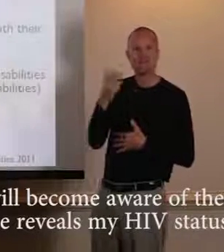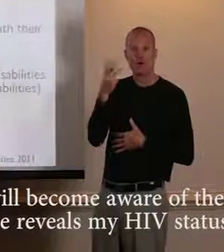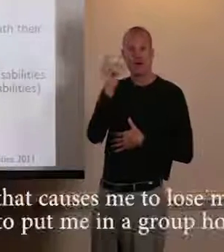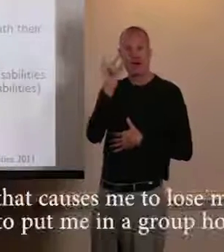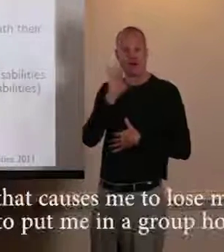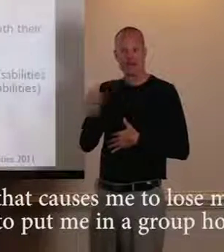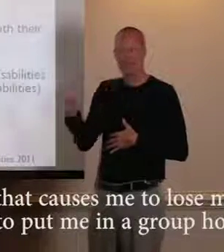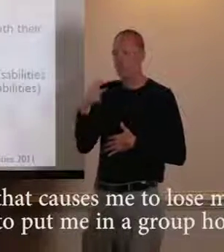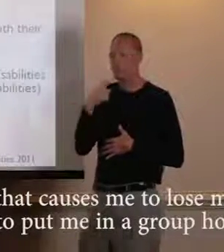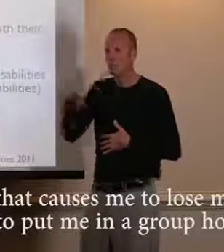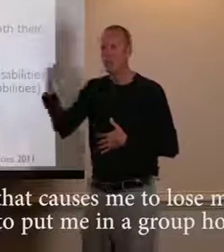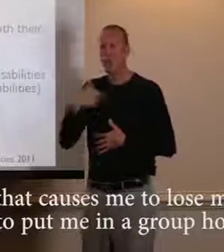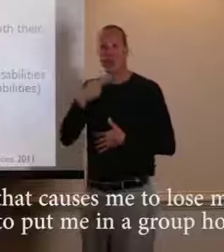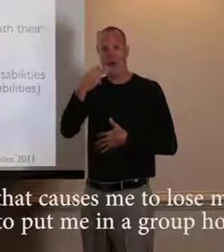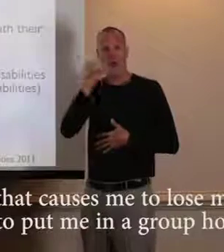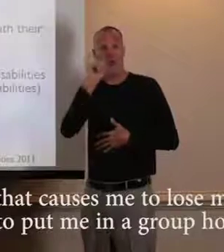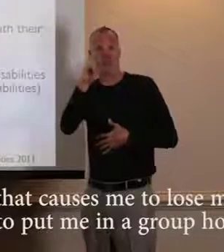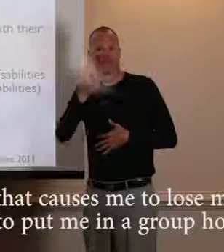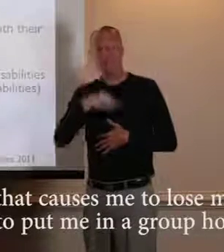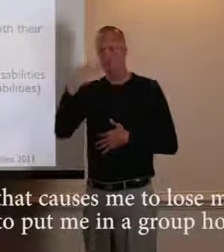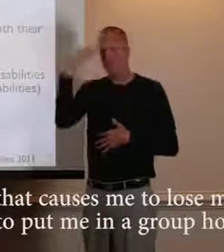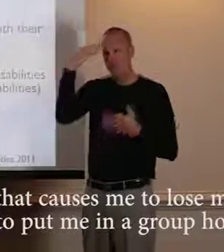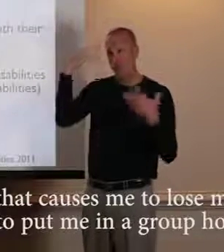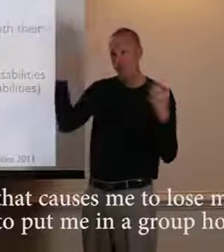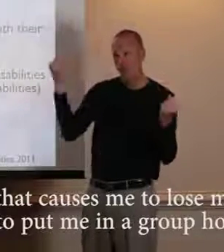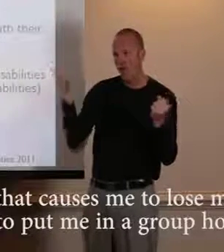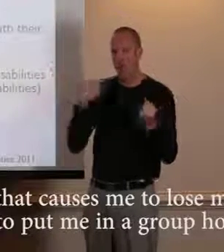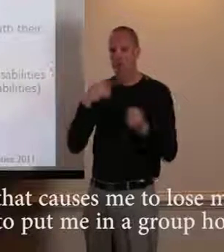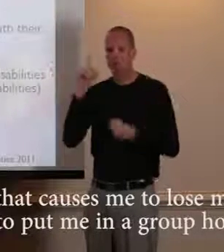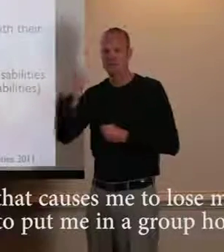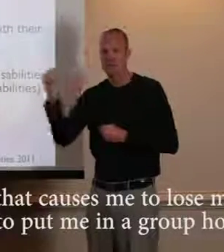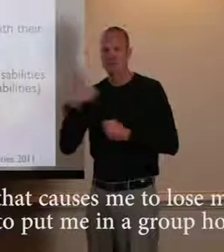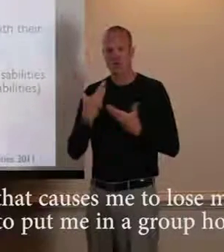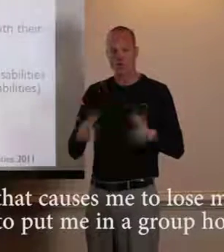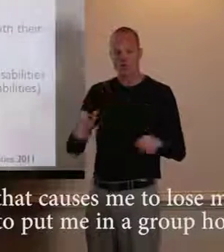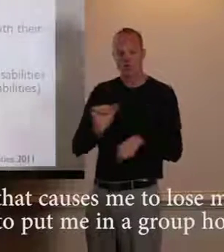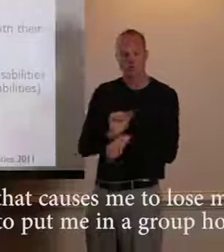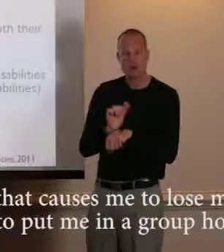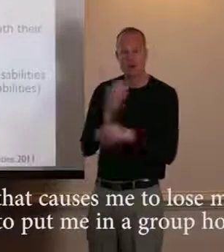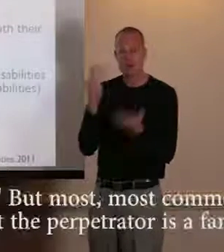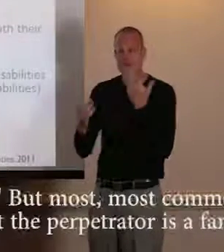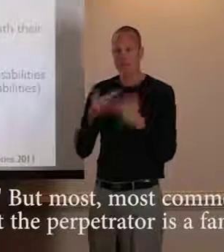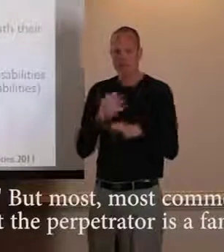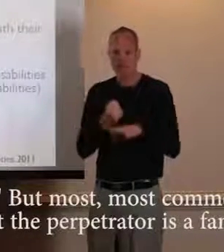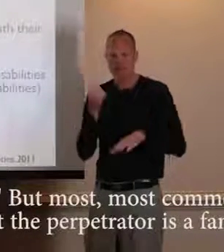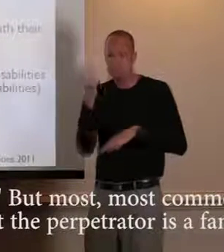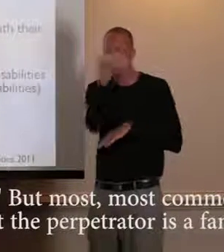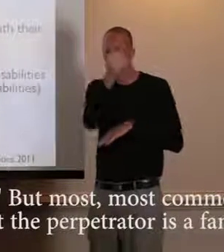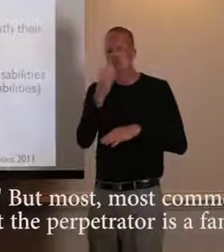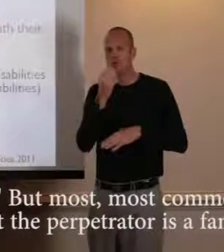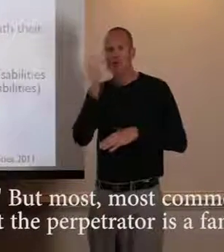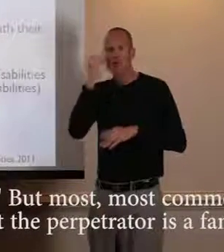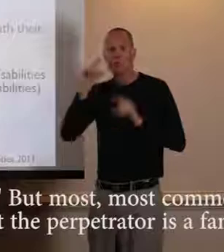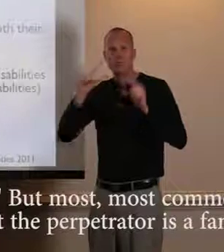my mental health disability and that causes me to lose my job, or maybe they're going to put me in a group home or something like that. But